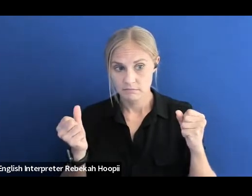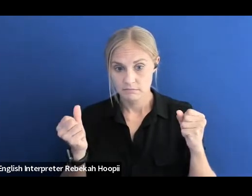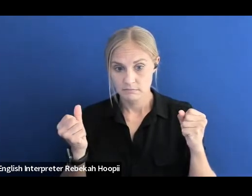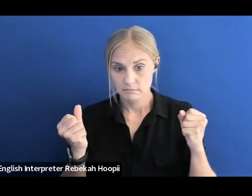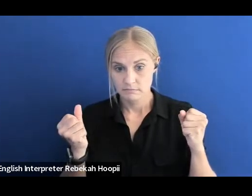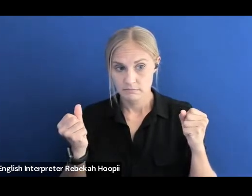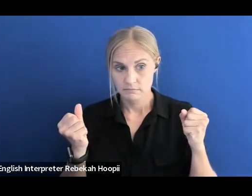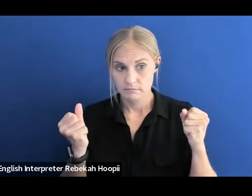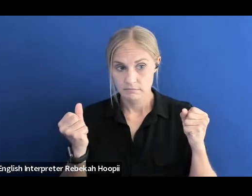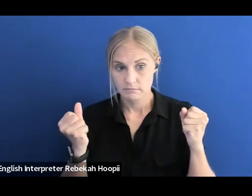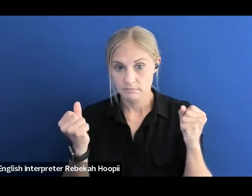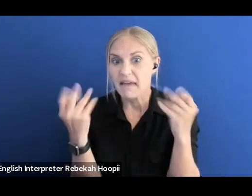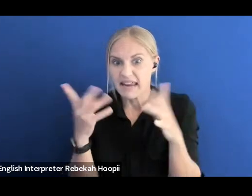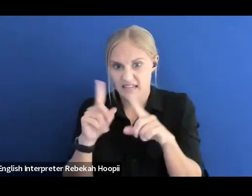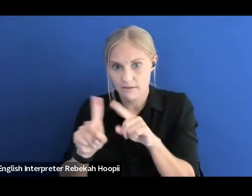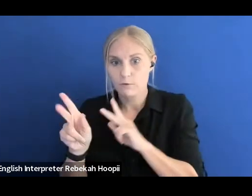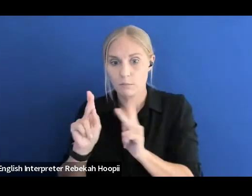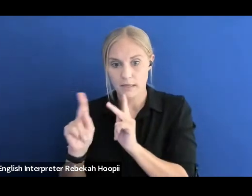Inoue,